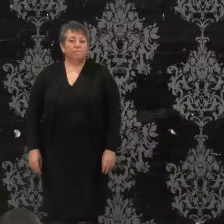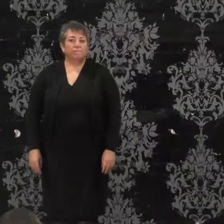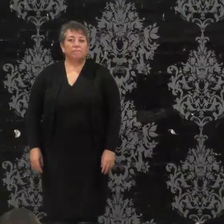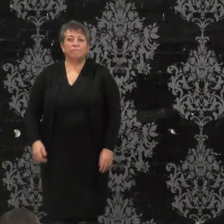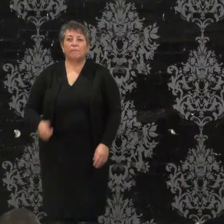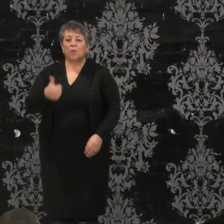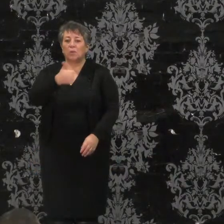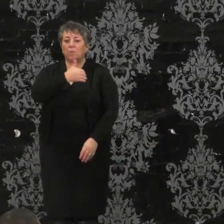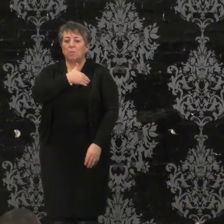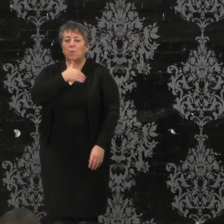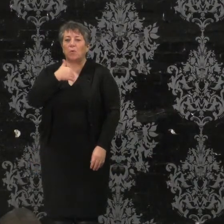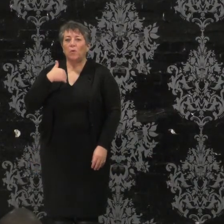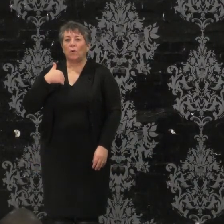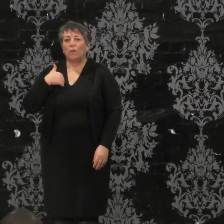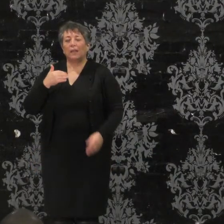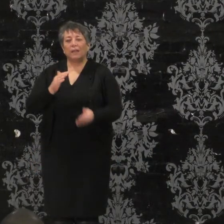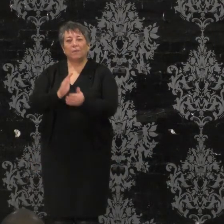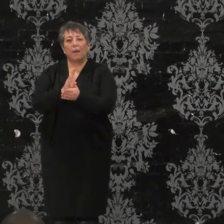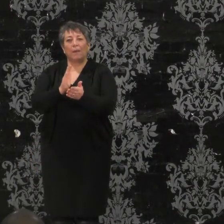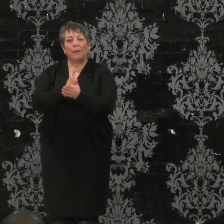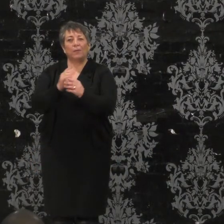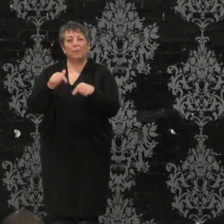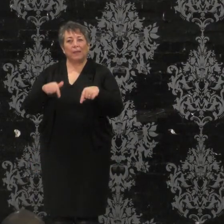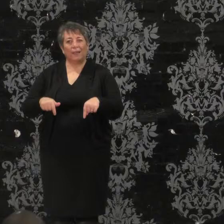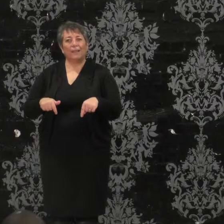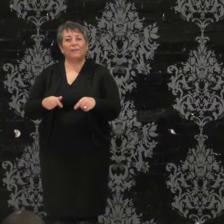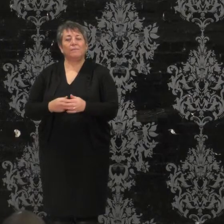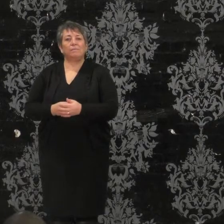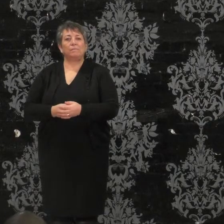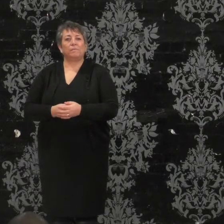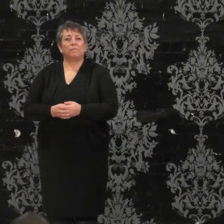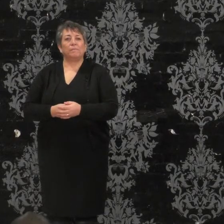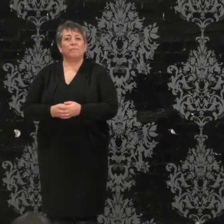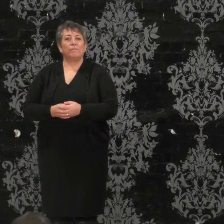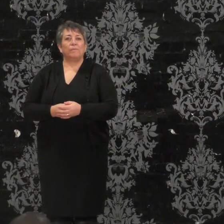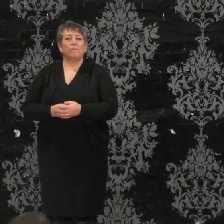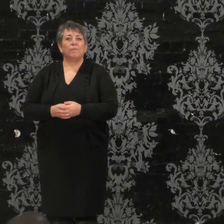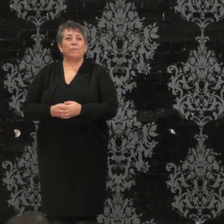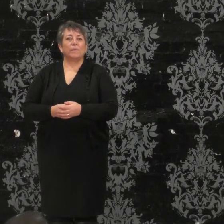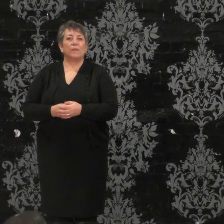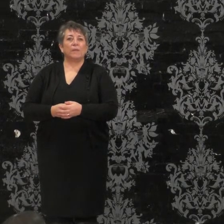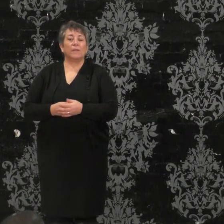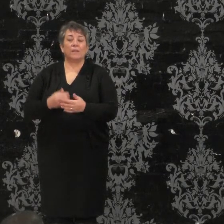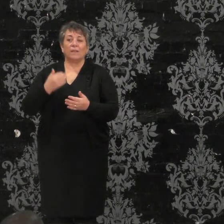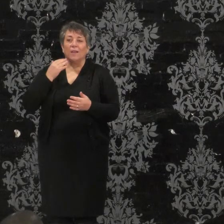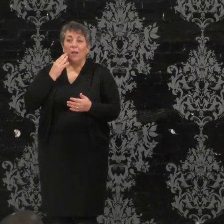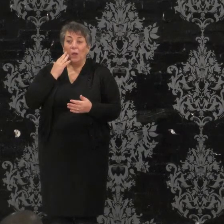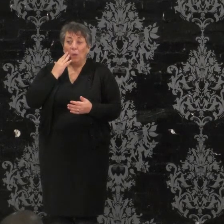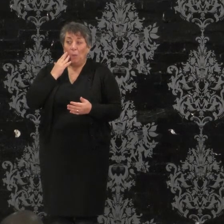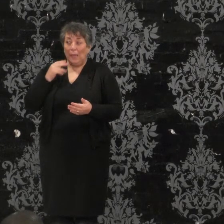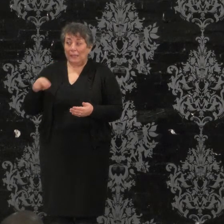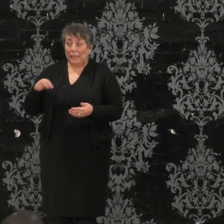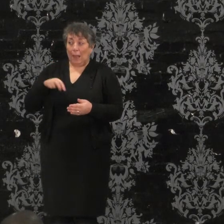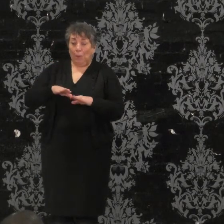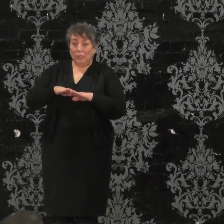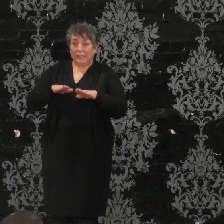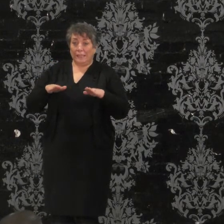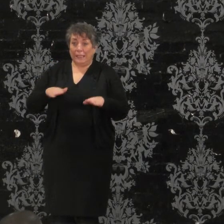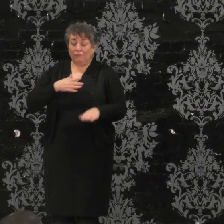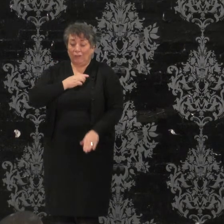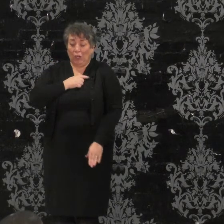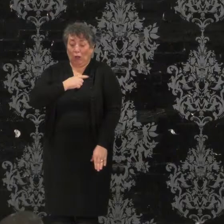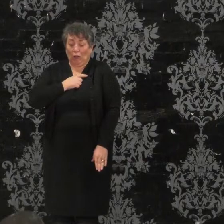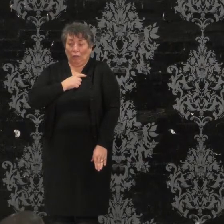Good morning. It's a pleasure to be here. And every time I get on stage, I get nervous. I don't know why, because